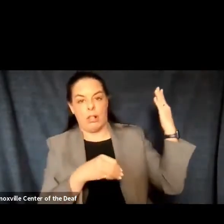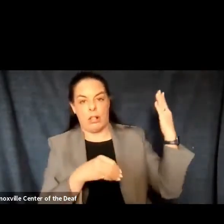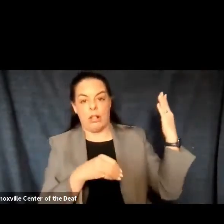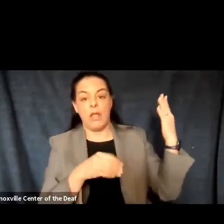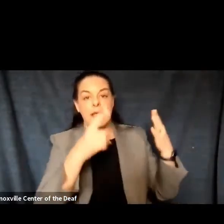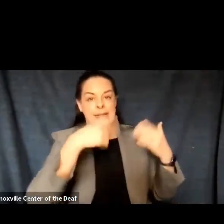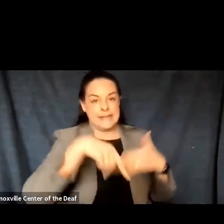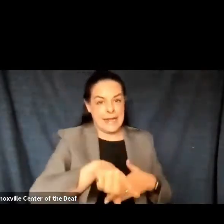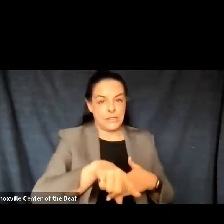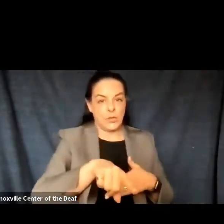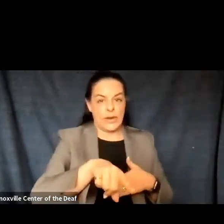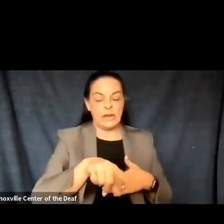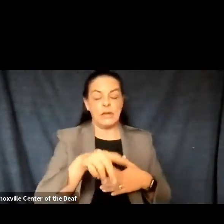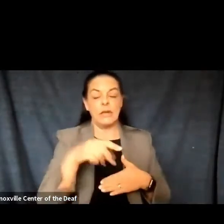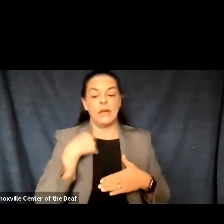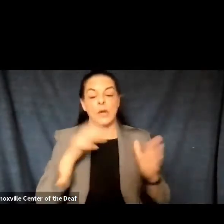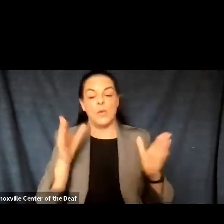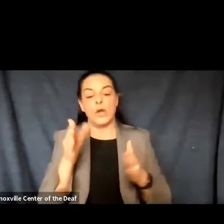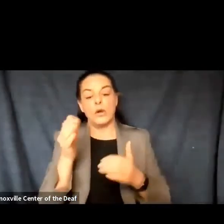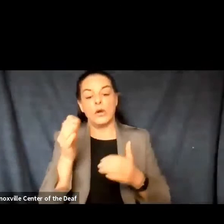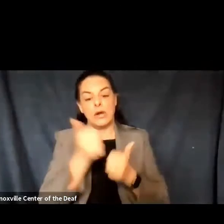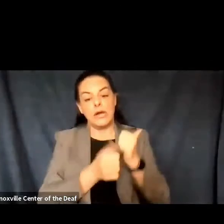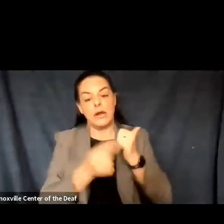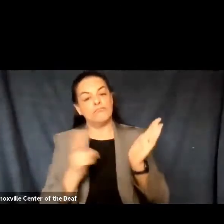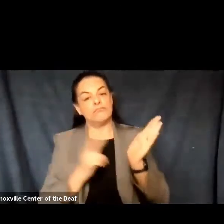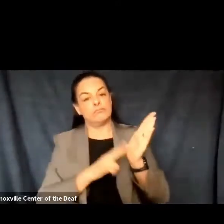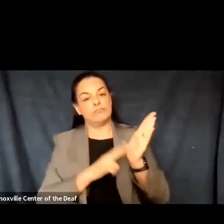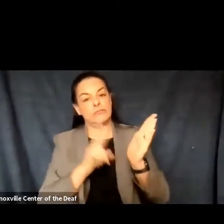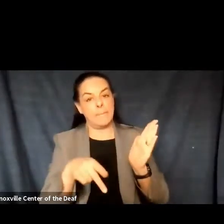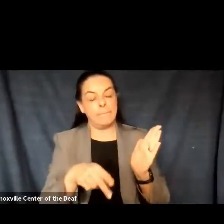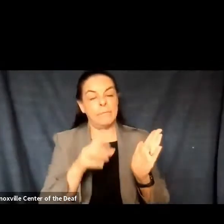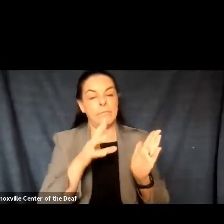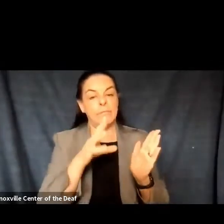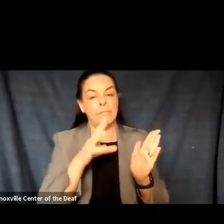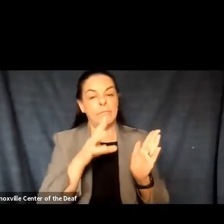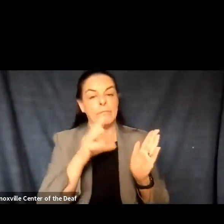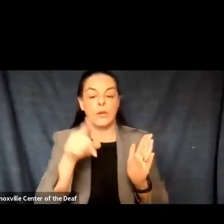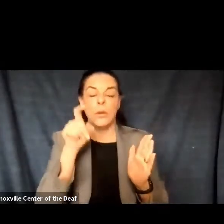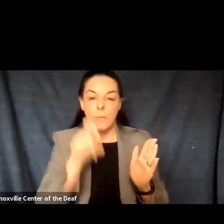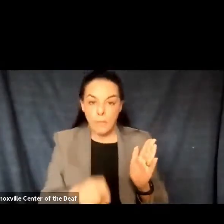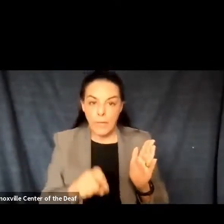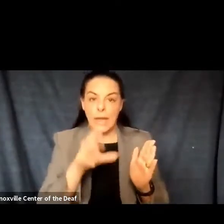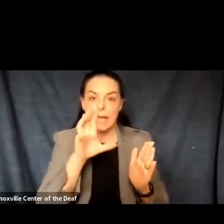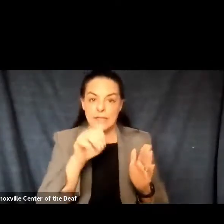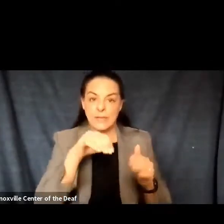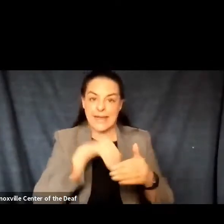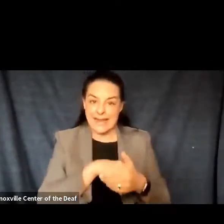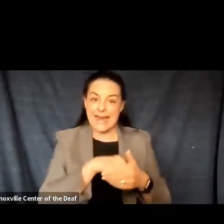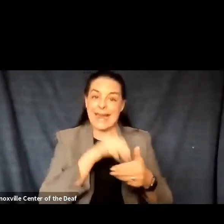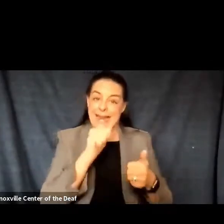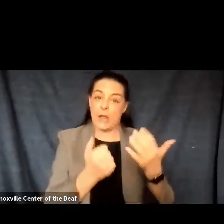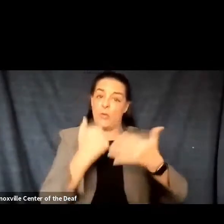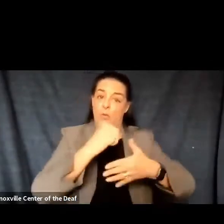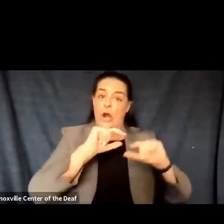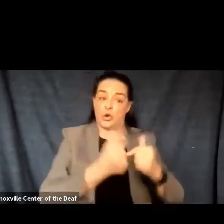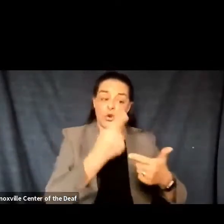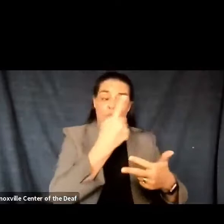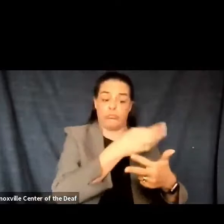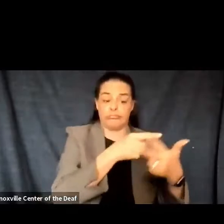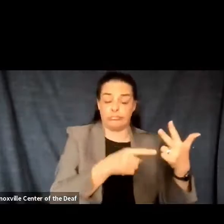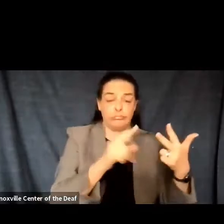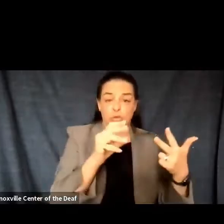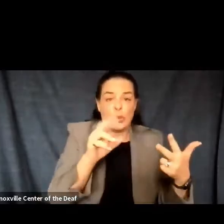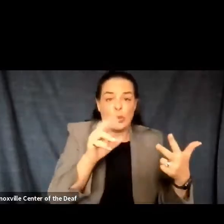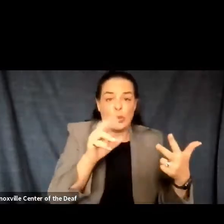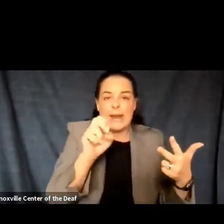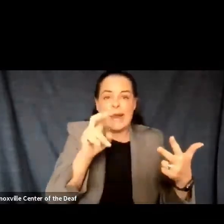week. Again, we encourage everybody to sign up. And you have to be in a priority group to be able to even sign up